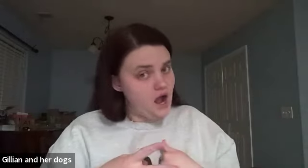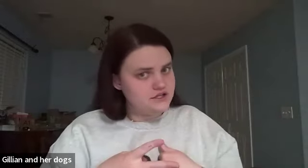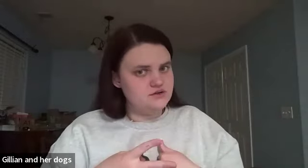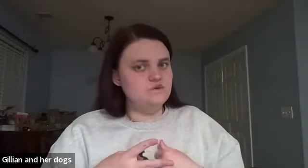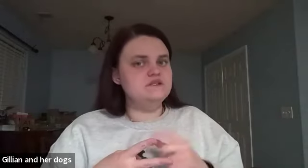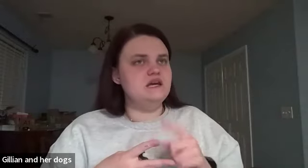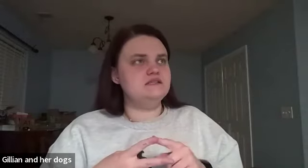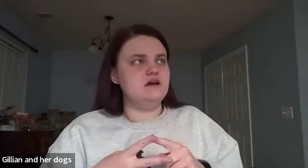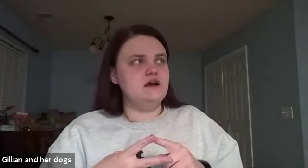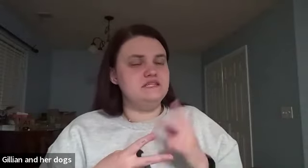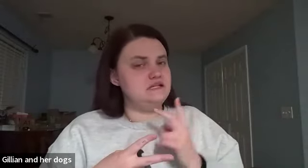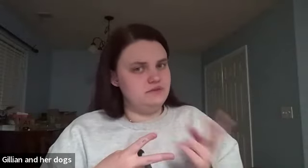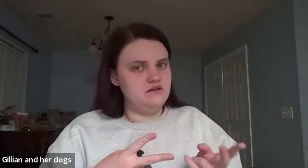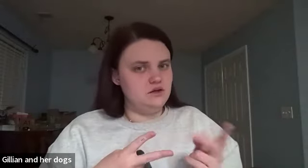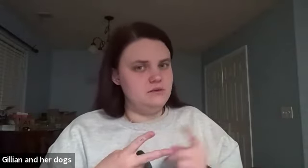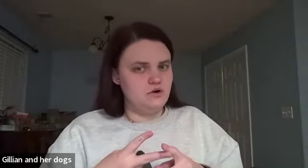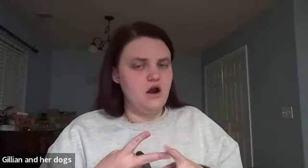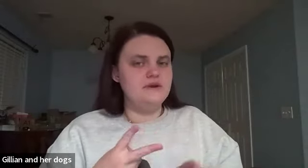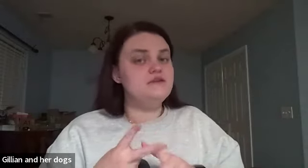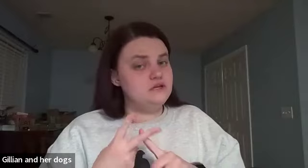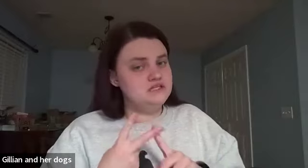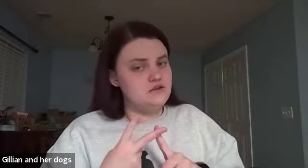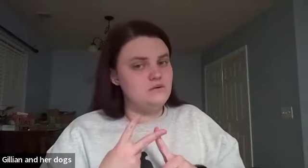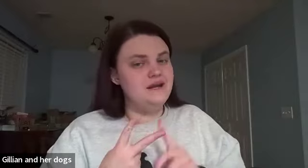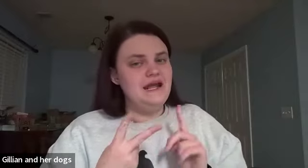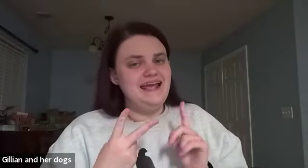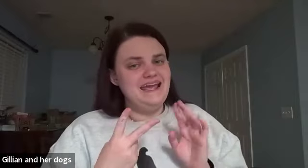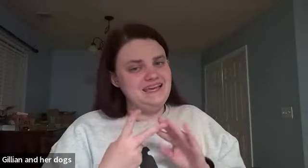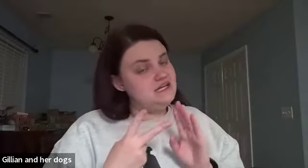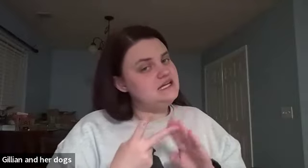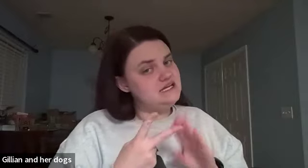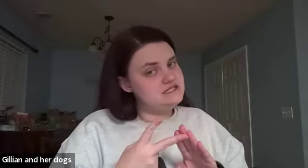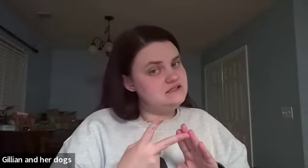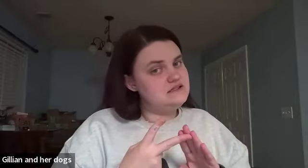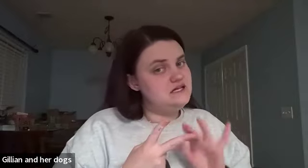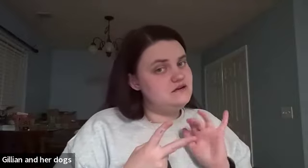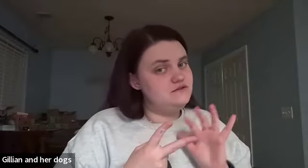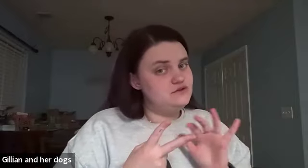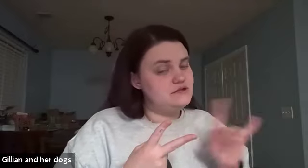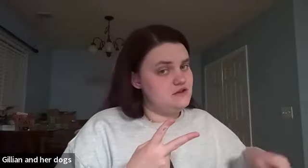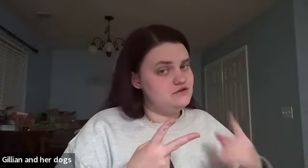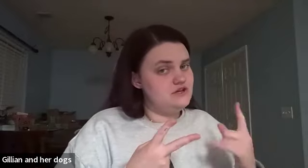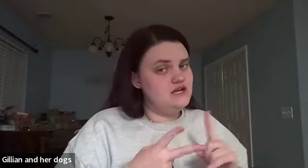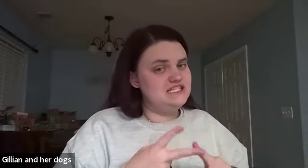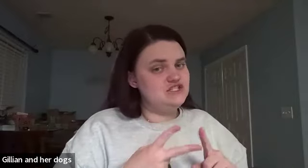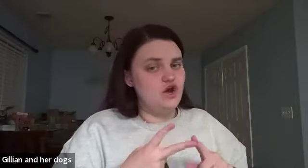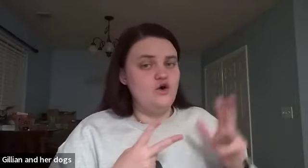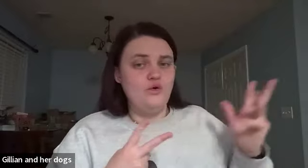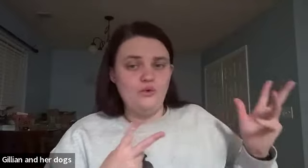I use, and I've seen it been a little bit more common. There is another one. It can get easily confused with another sign,